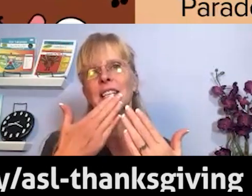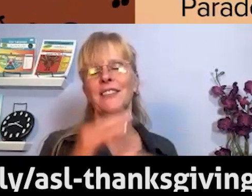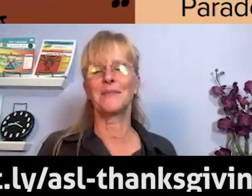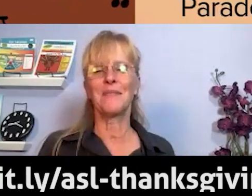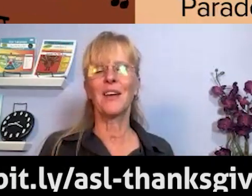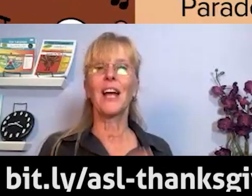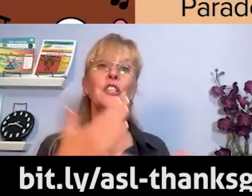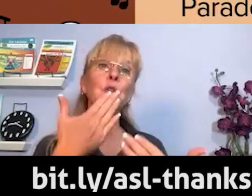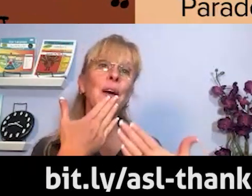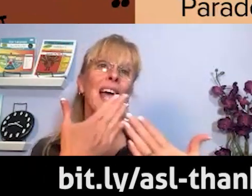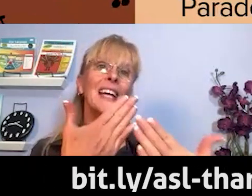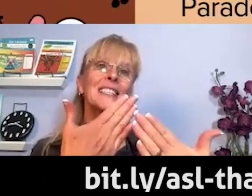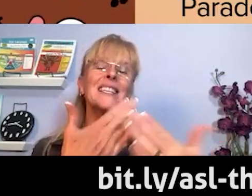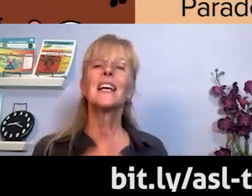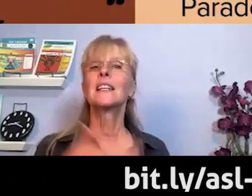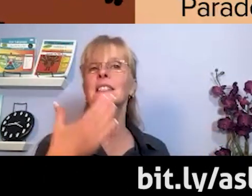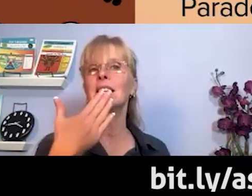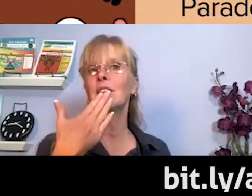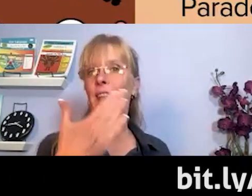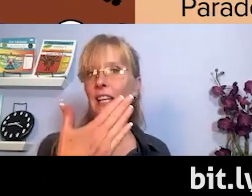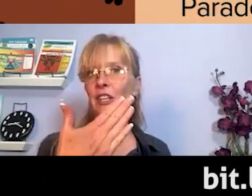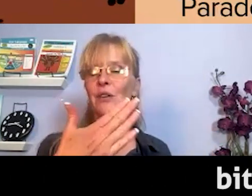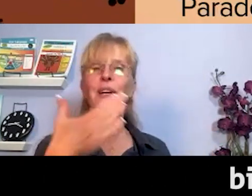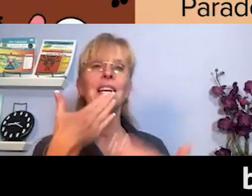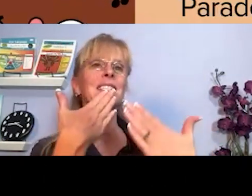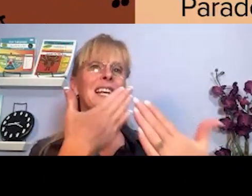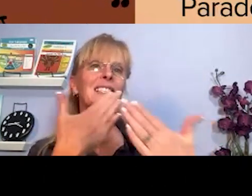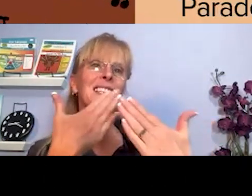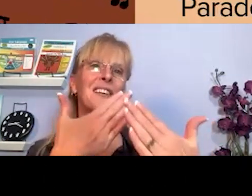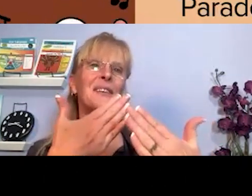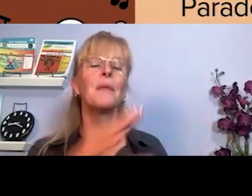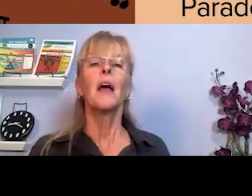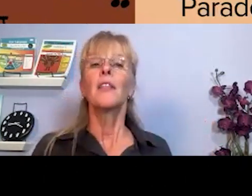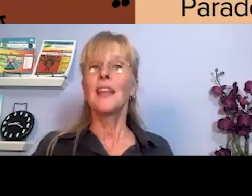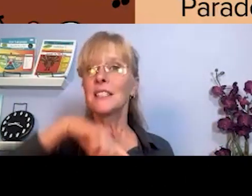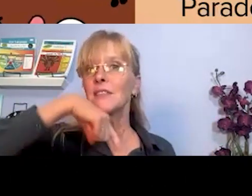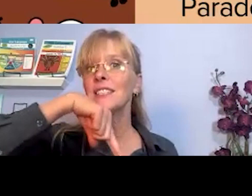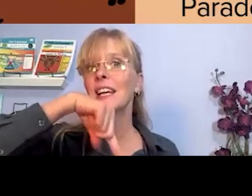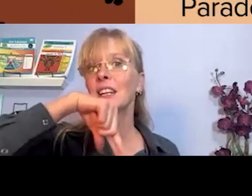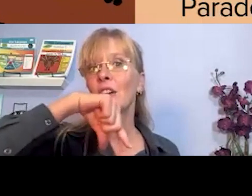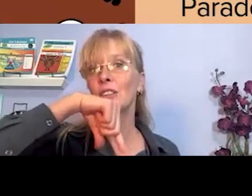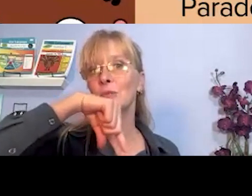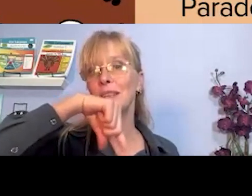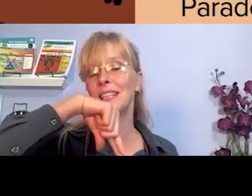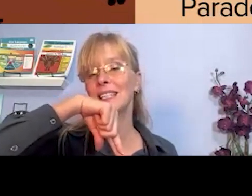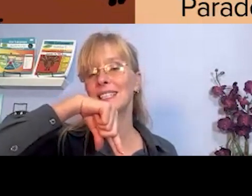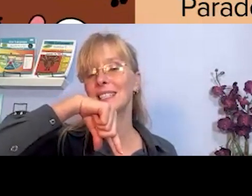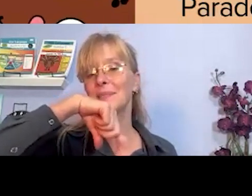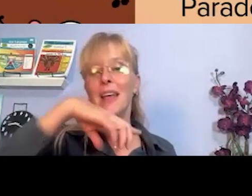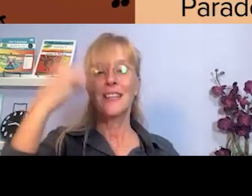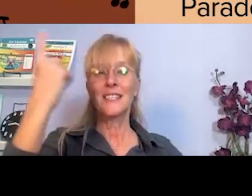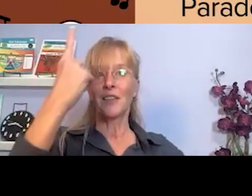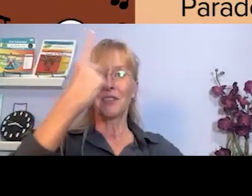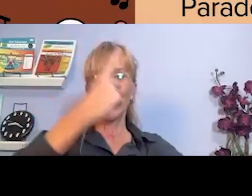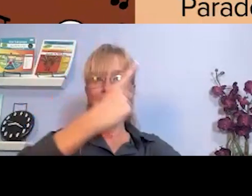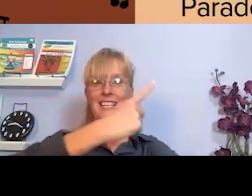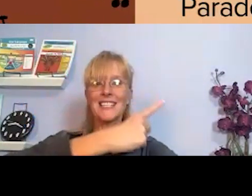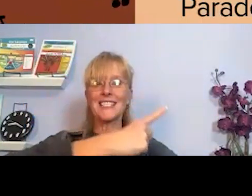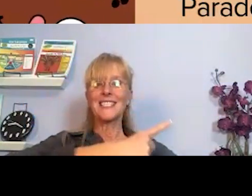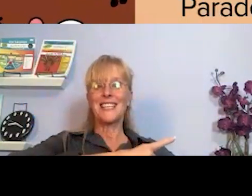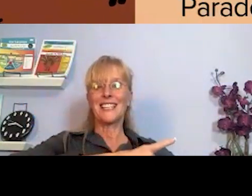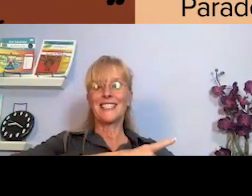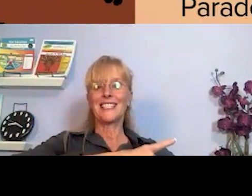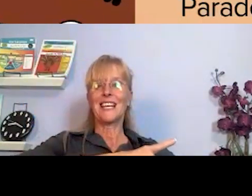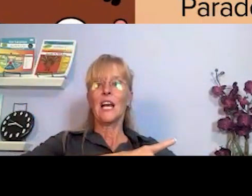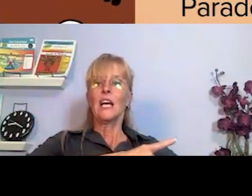is Thanksgiving, okay? 2 hands instead of thank you, it's Thanksgiving. Thanksgiving Day can also be this. The sign for day